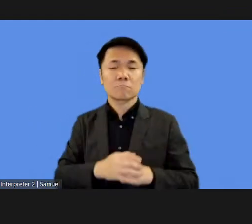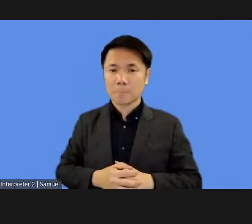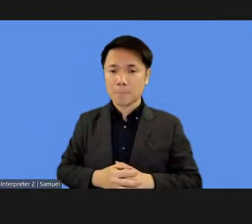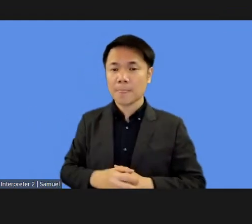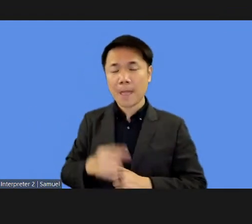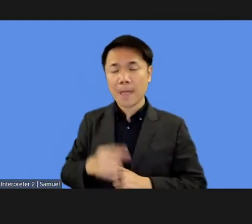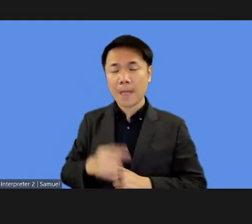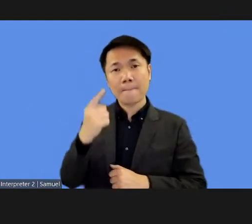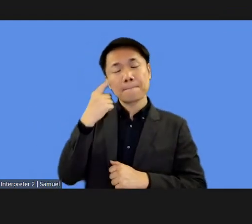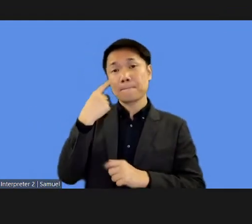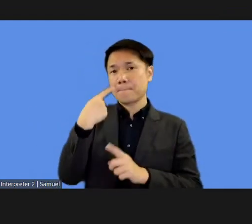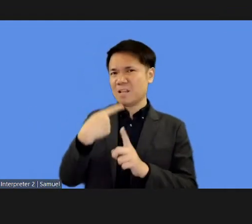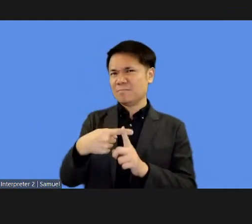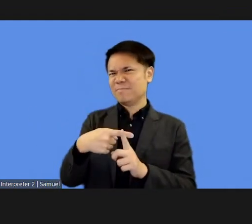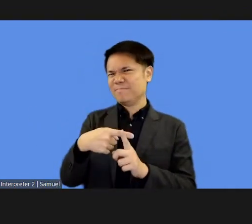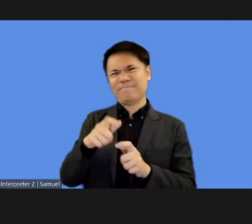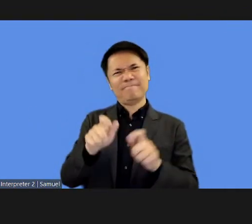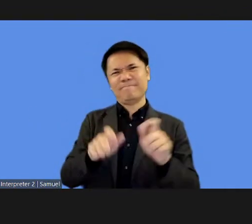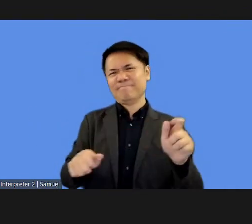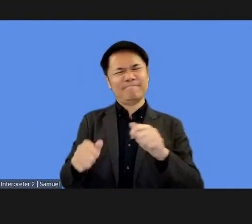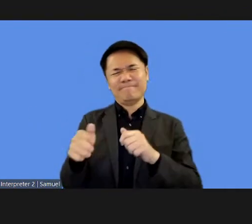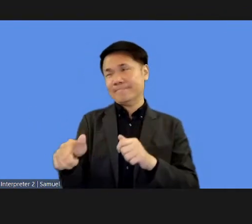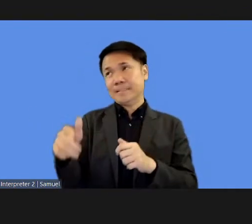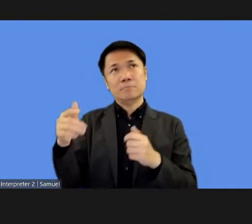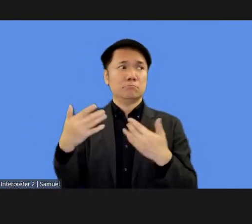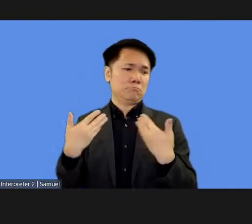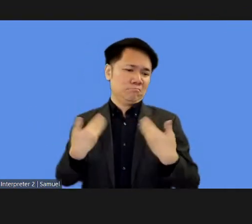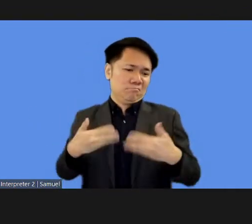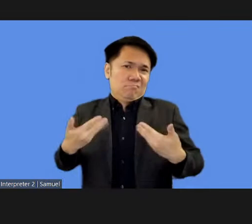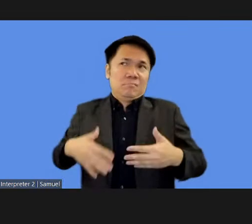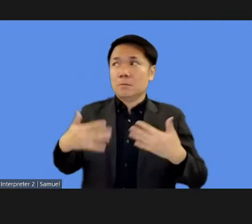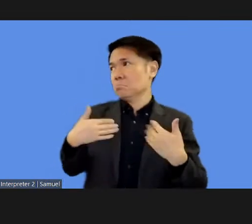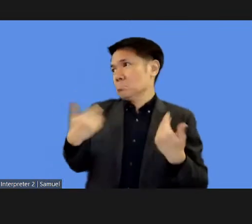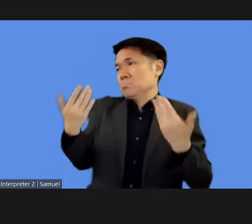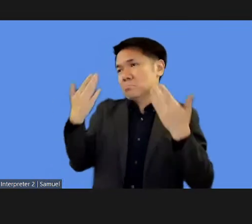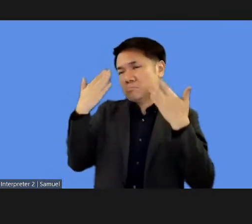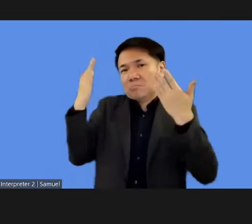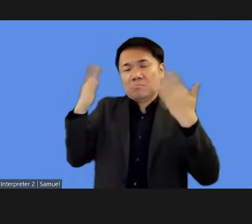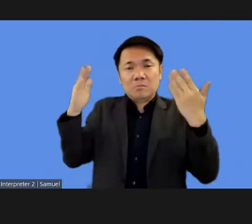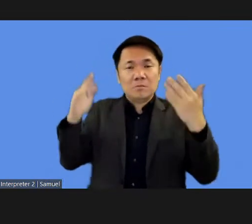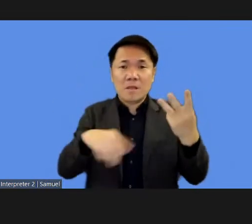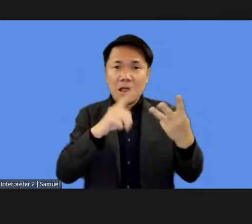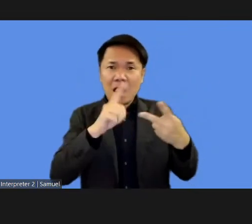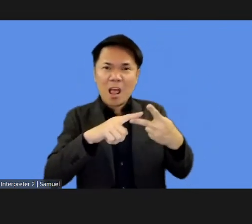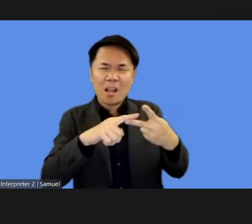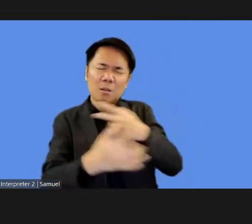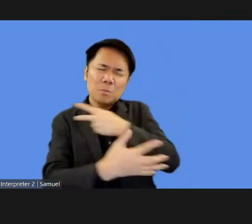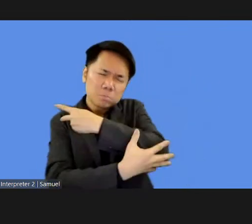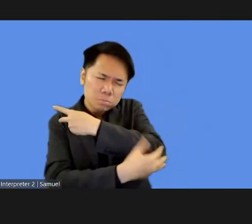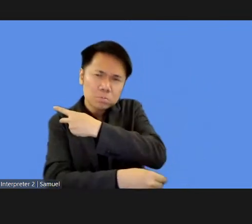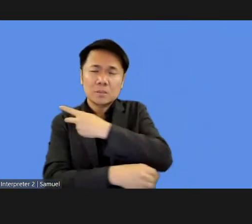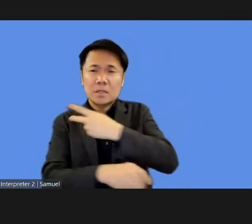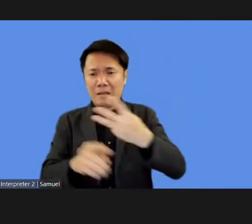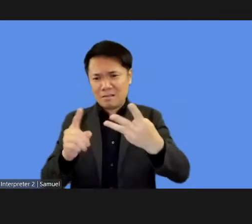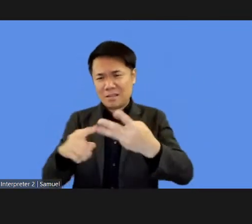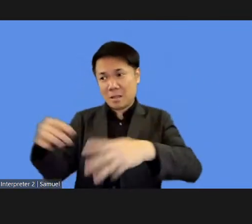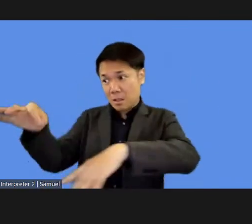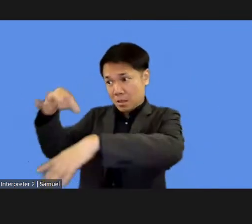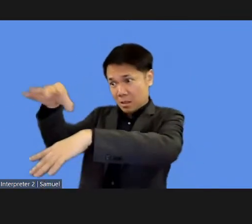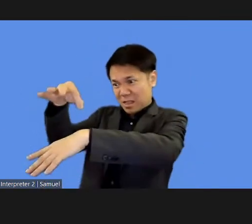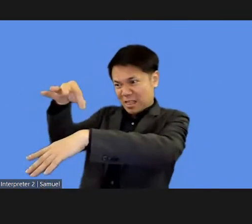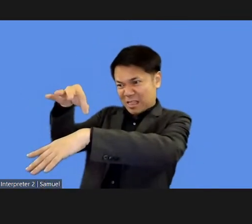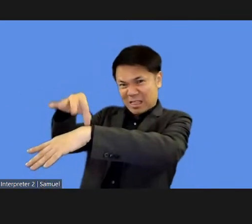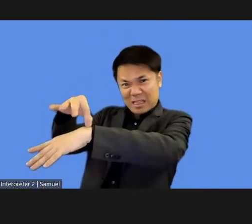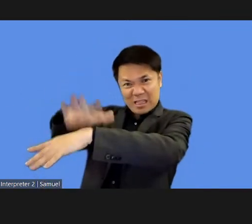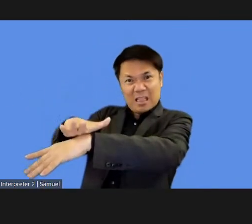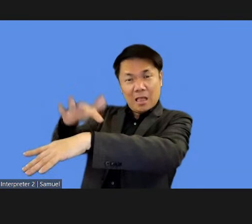have ignorance, poverty, diseases such as malaria, which is the #1 killer in Africa. We